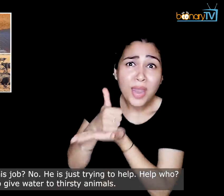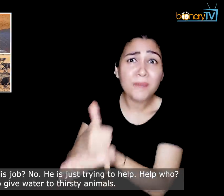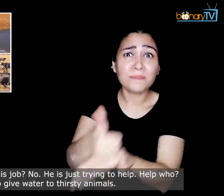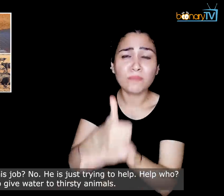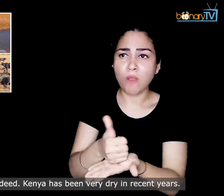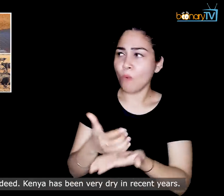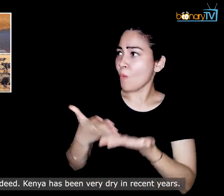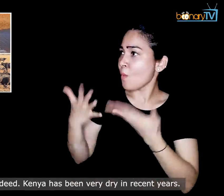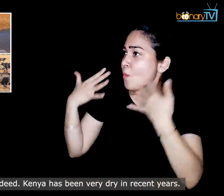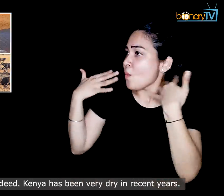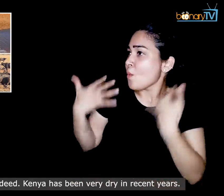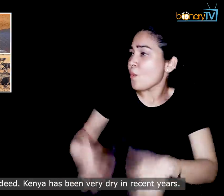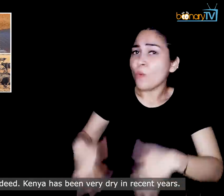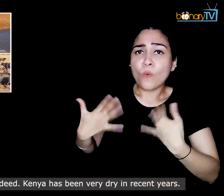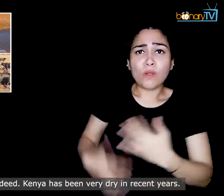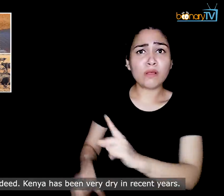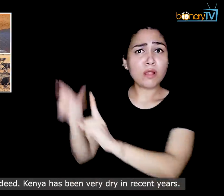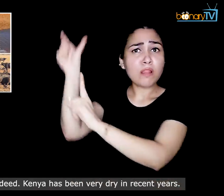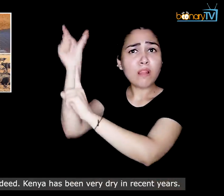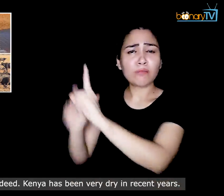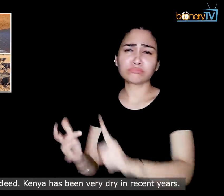Wow, such a kind deed.